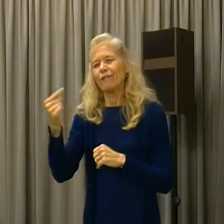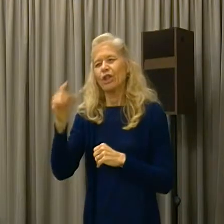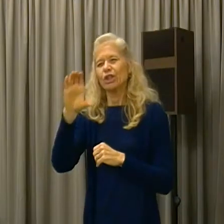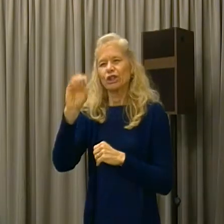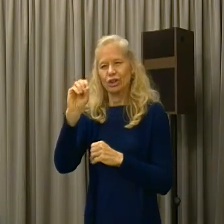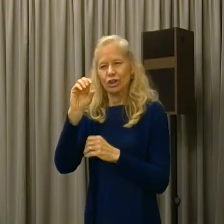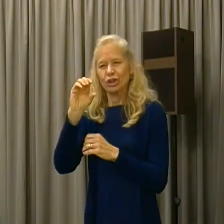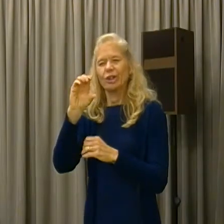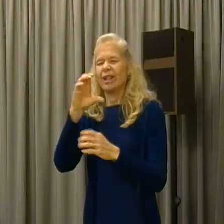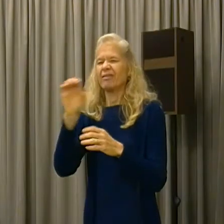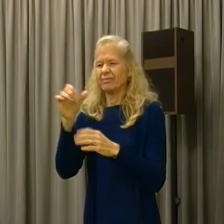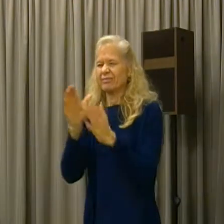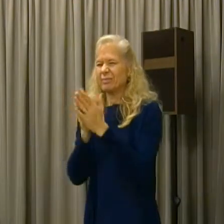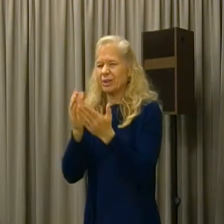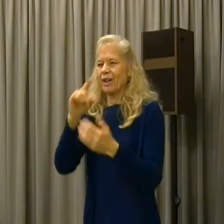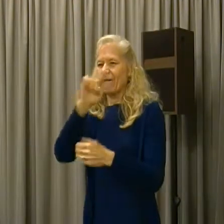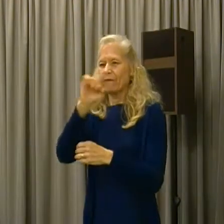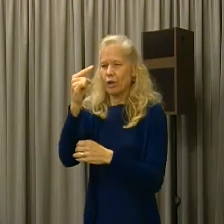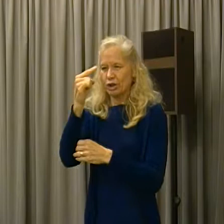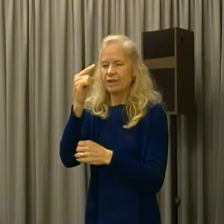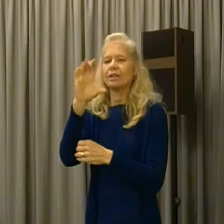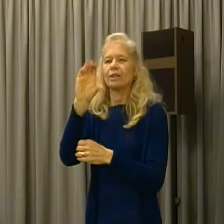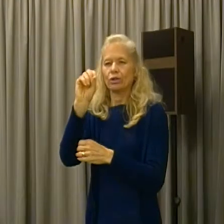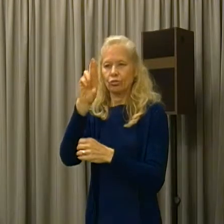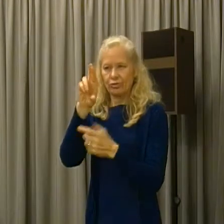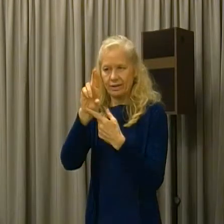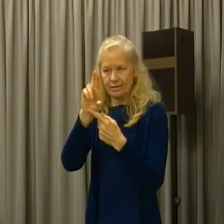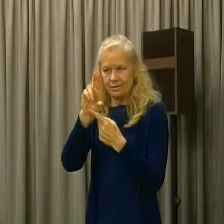What a challenge. What a challenge.